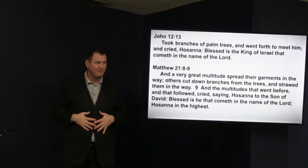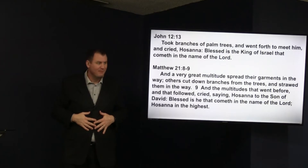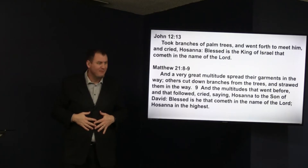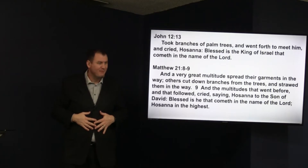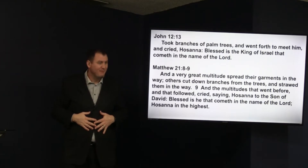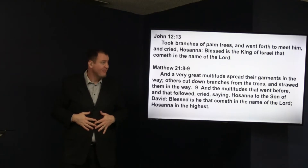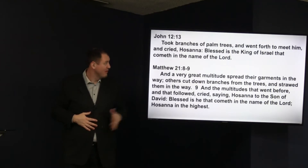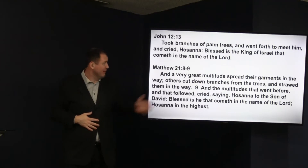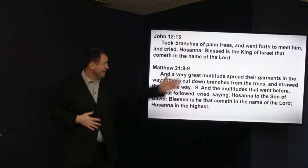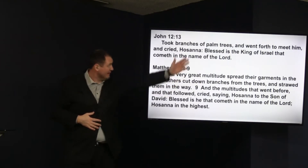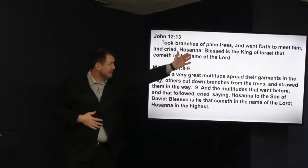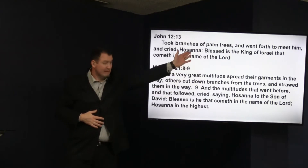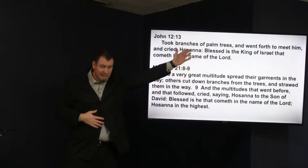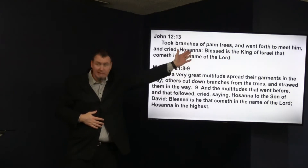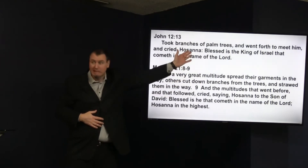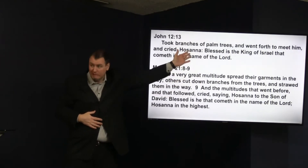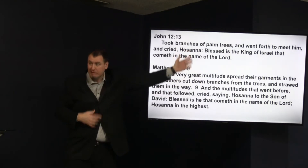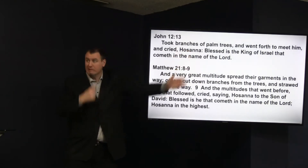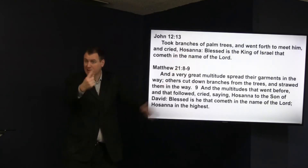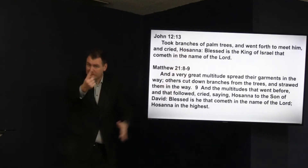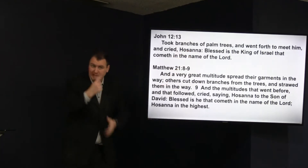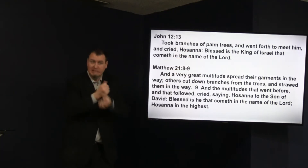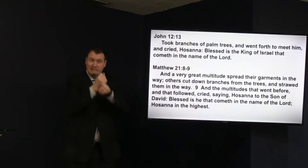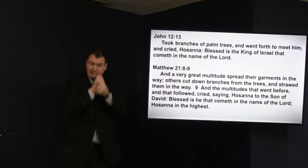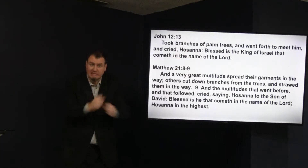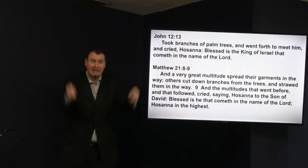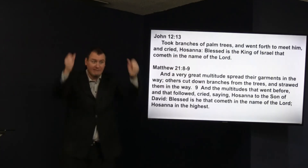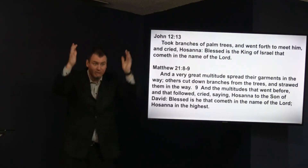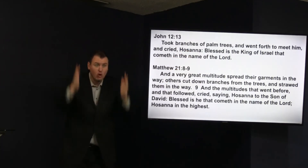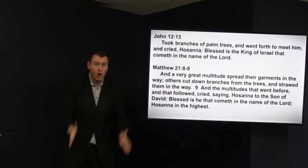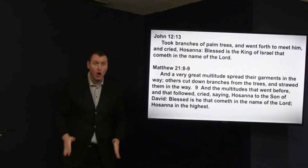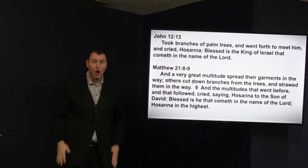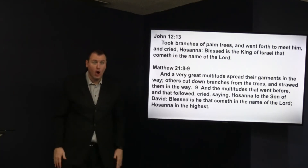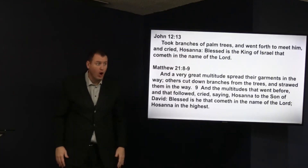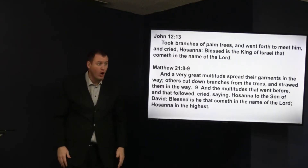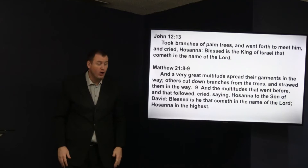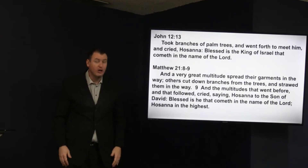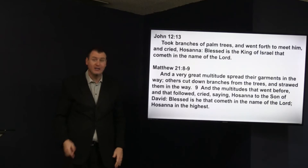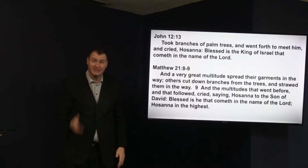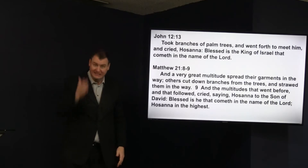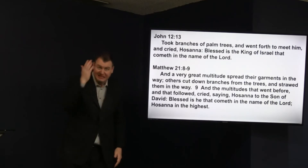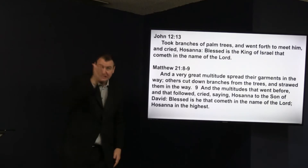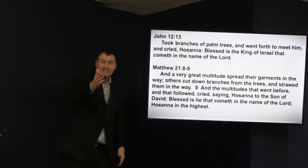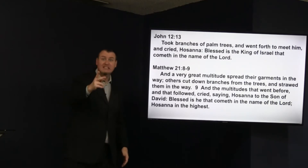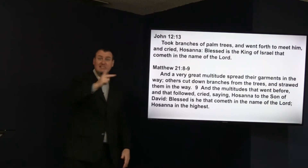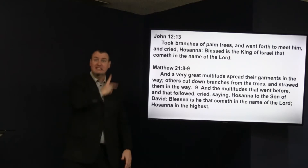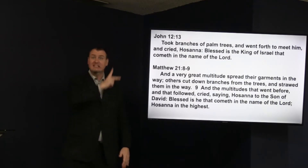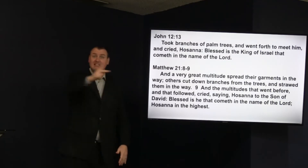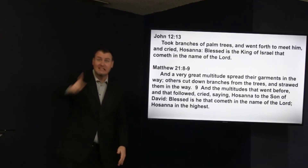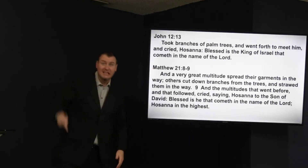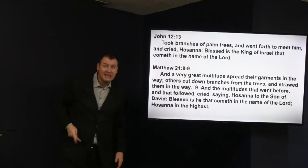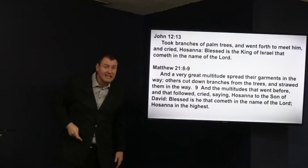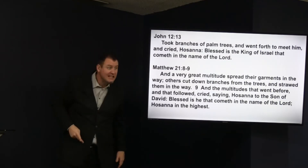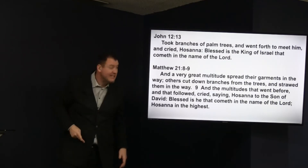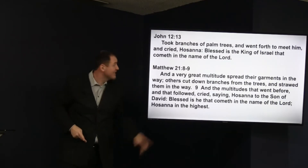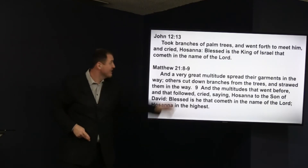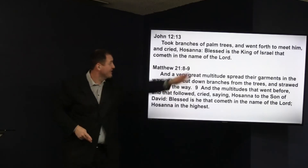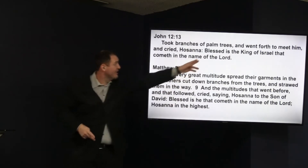come. Hosanna. This is the Savior. This is the